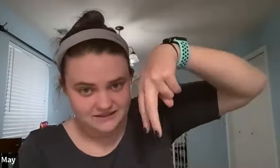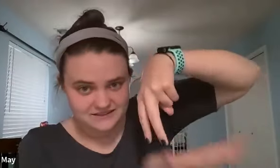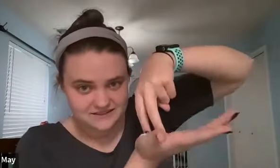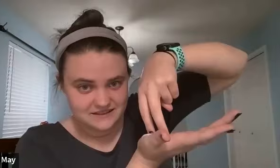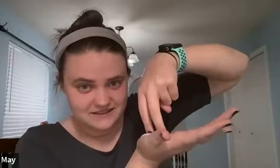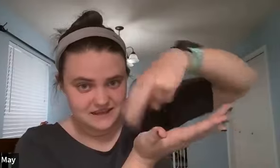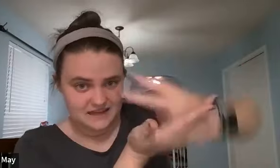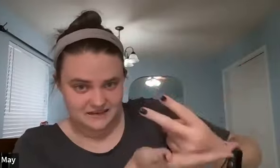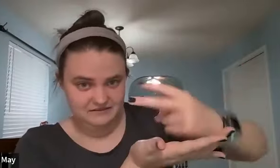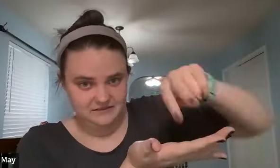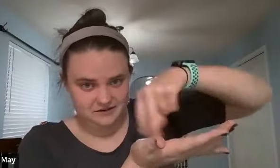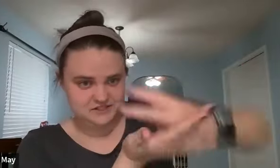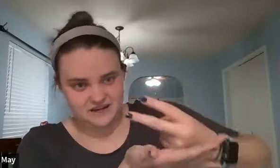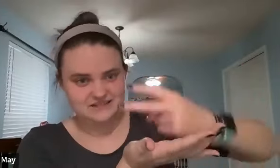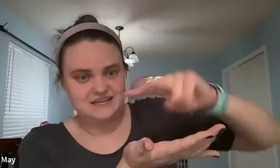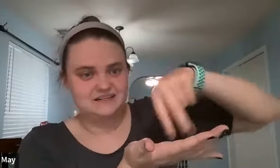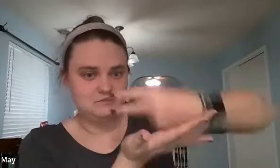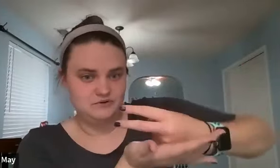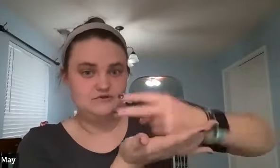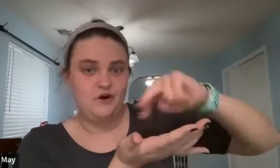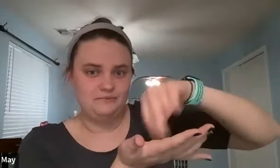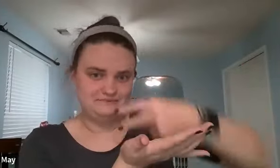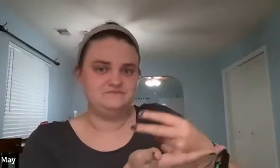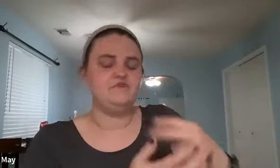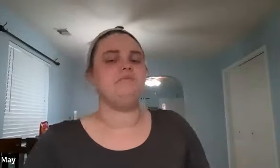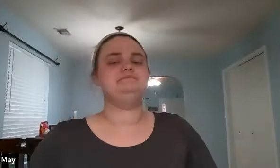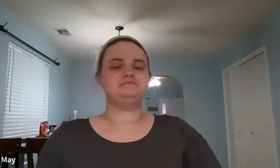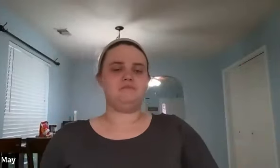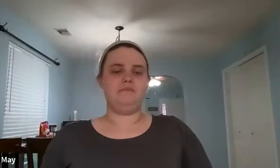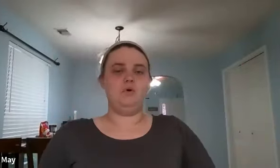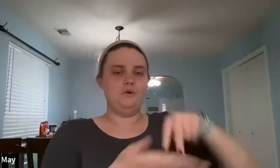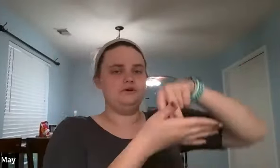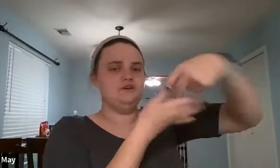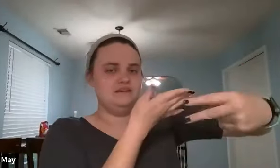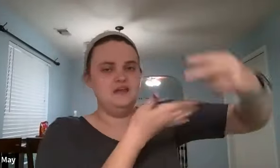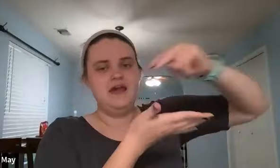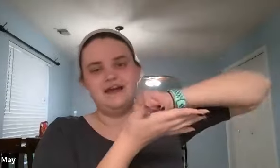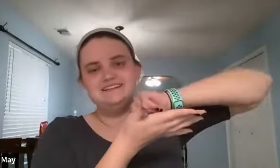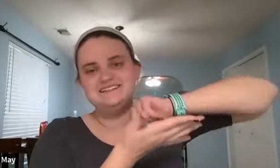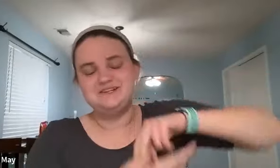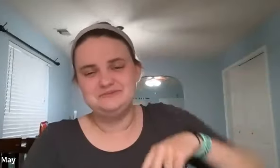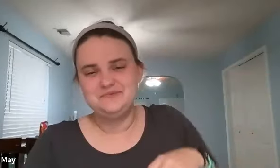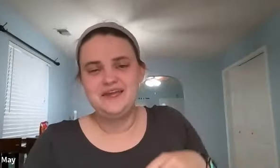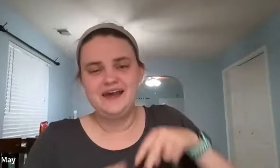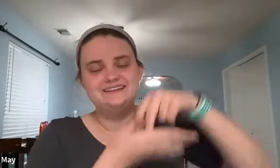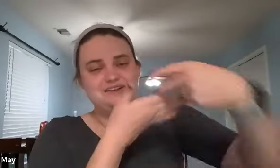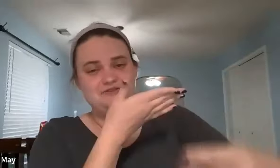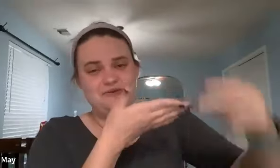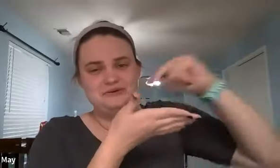legs, and you're just kind of taking a tumble, fall, fall. Or you can, I tend to go forward,